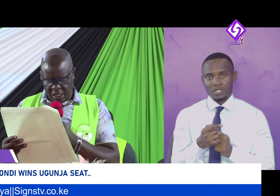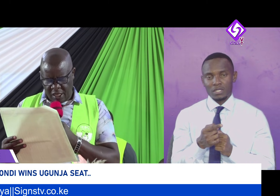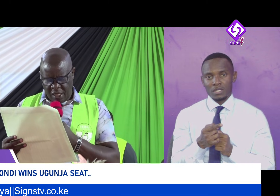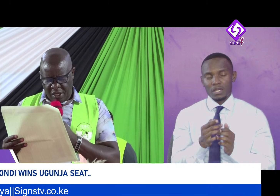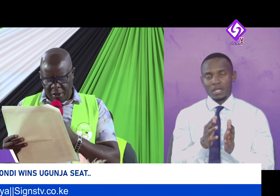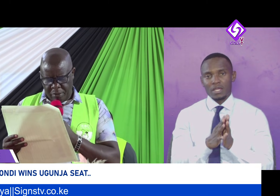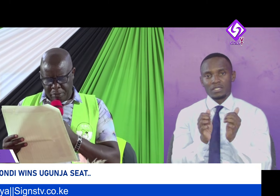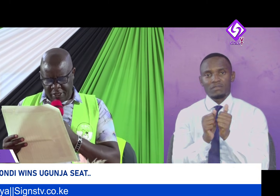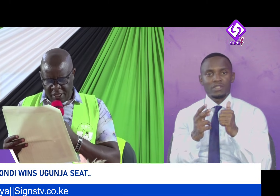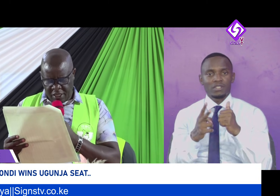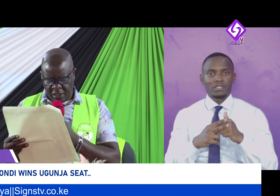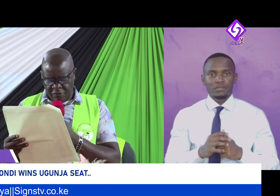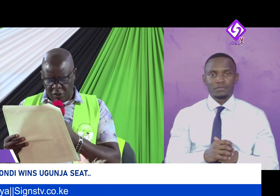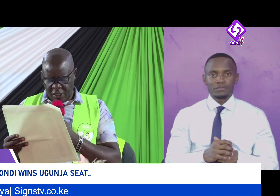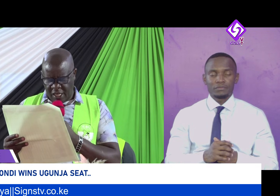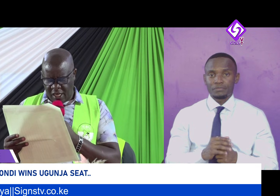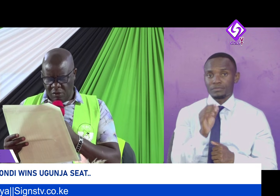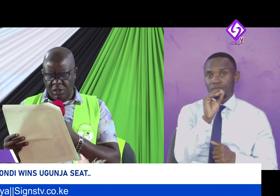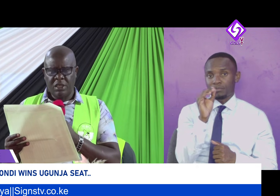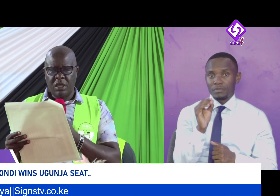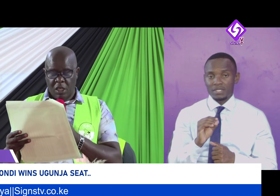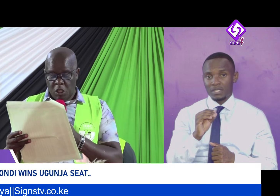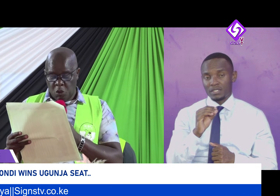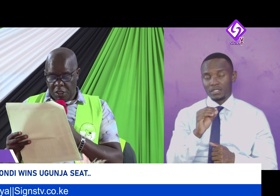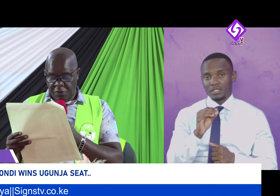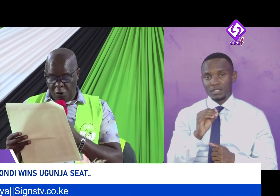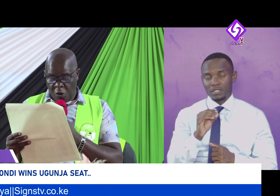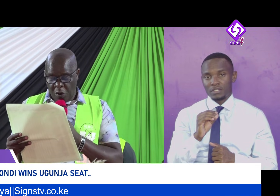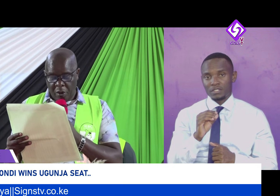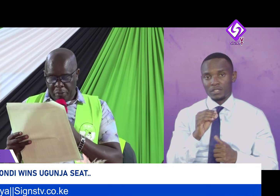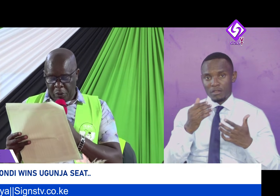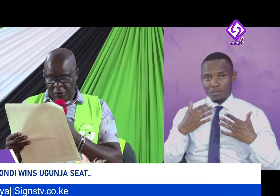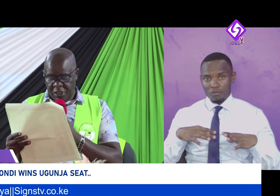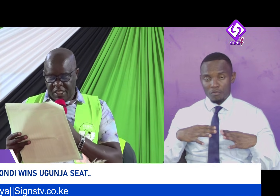15,017. Percentage voter turnout,